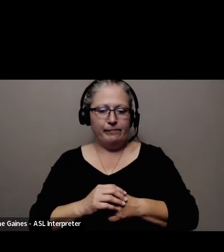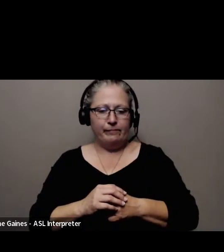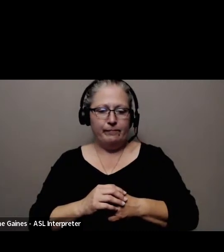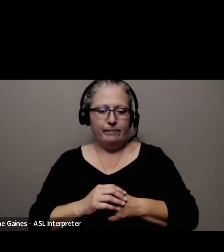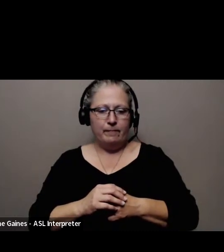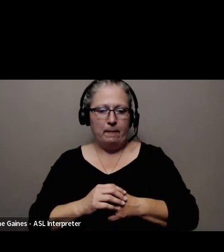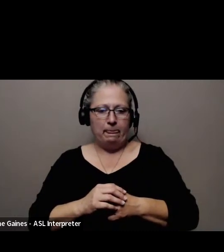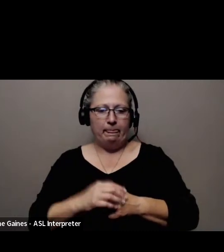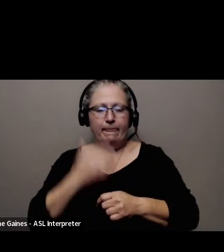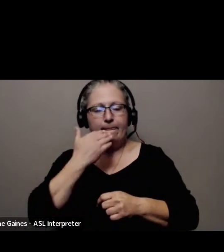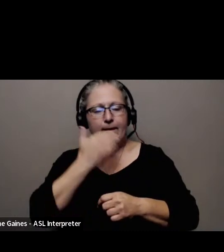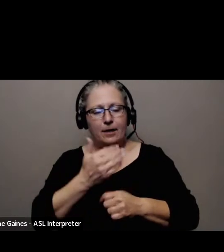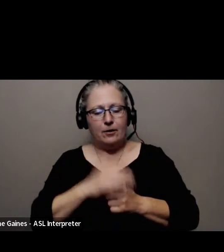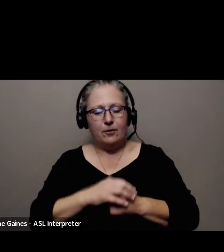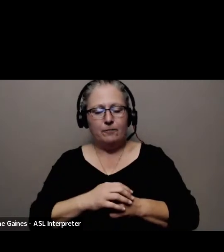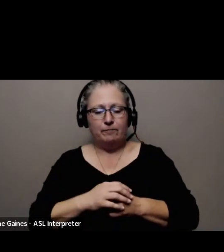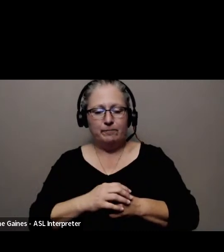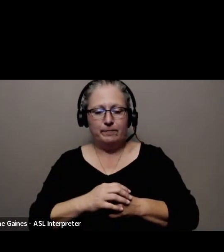Okay, thank you.